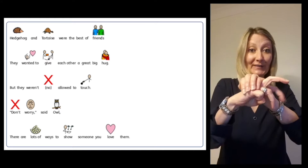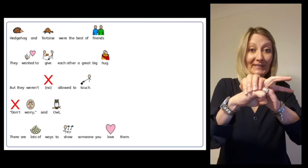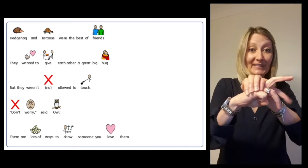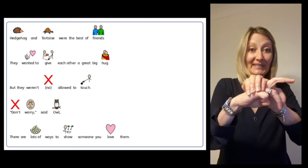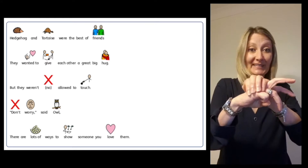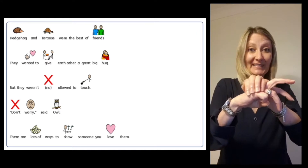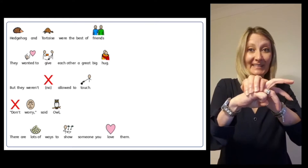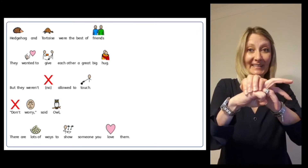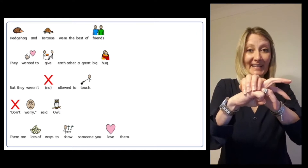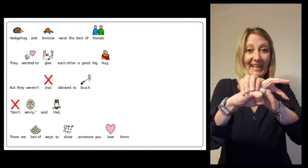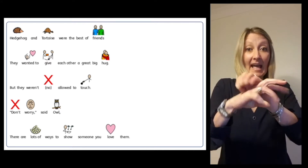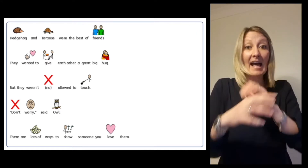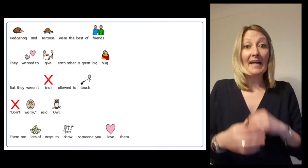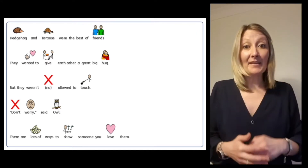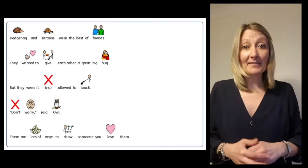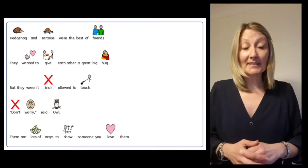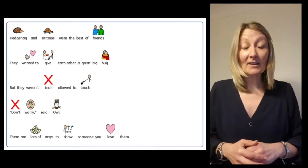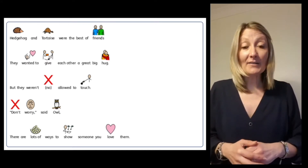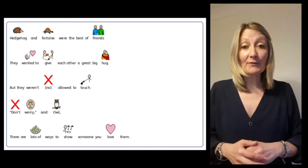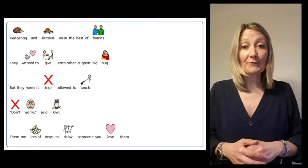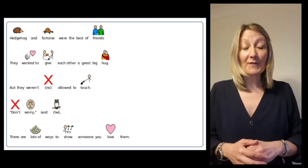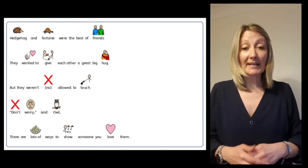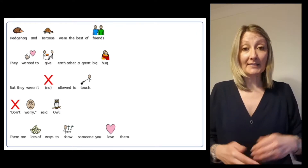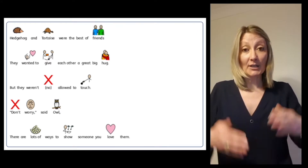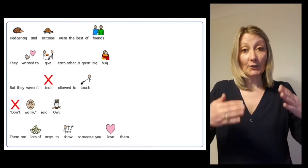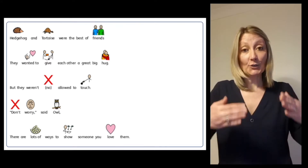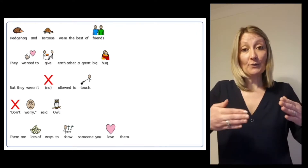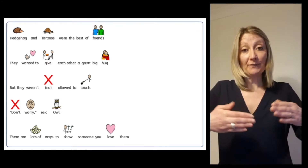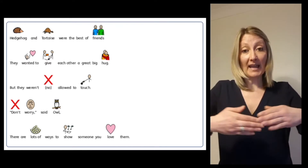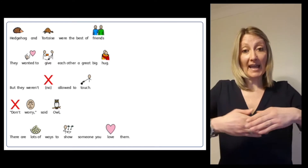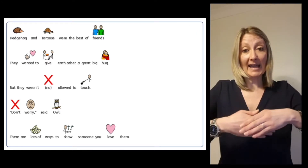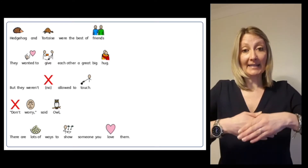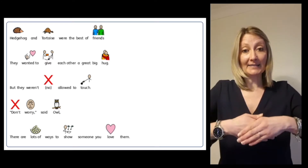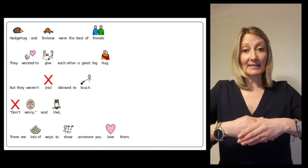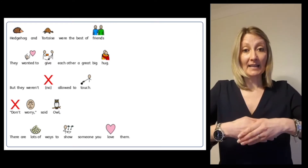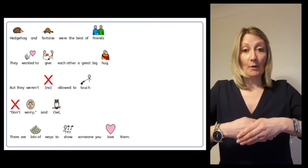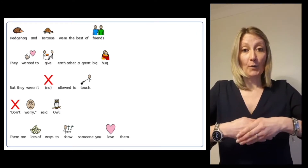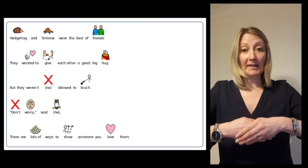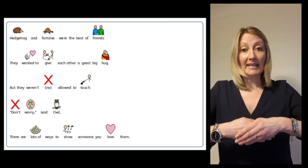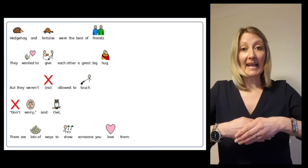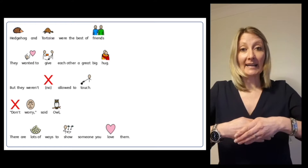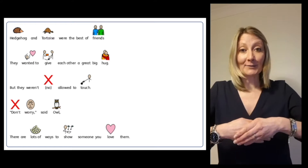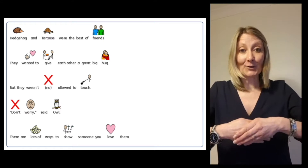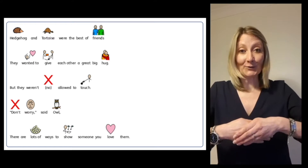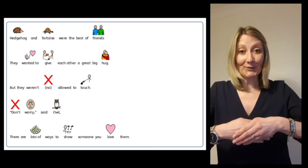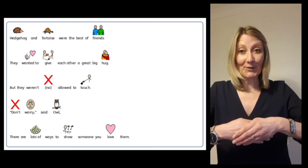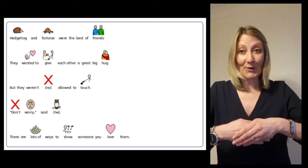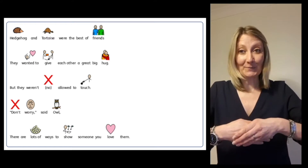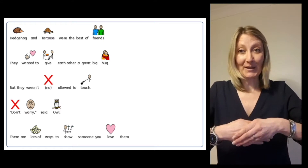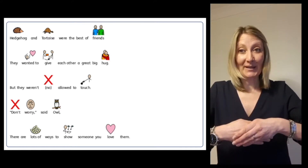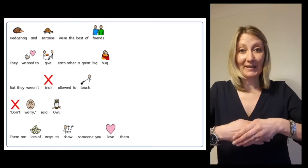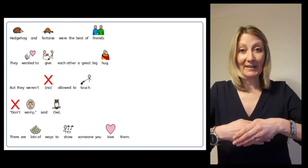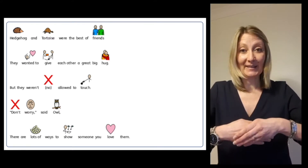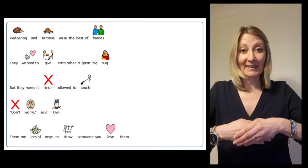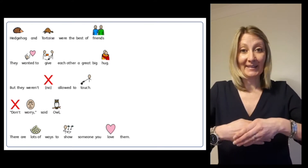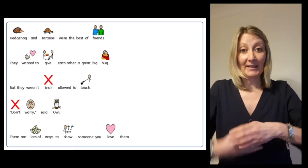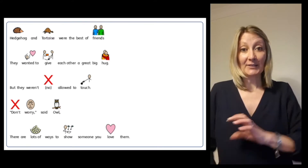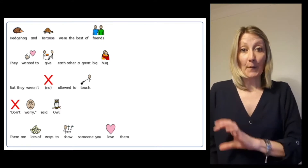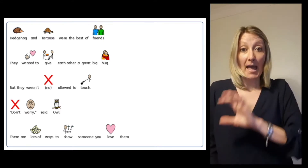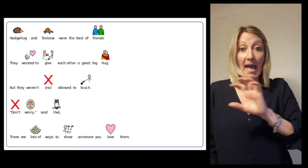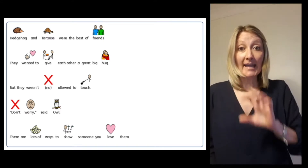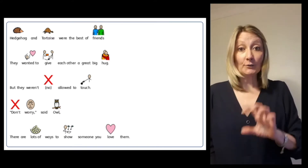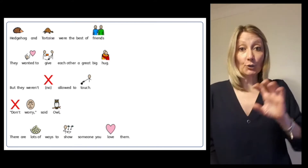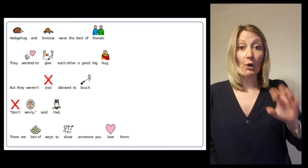Turtle. And then the sign for friend, two flat hands, working hand on top.